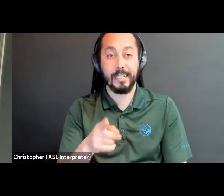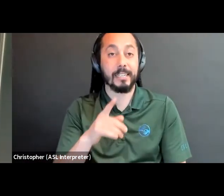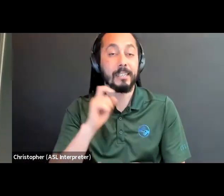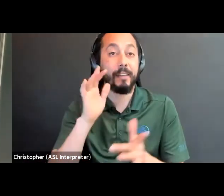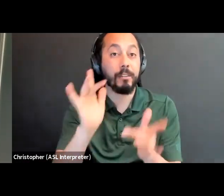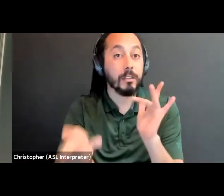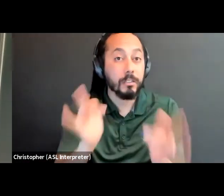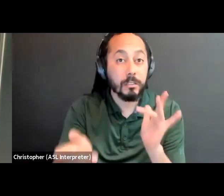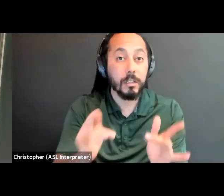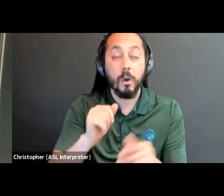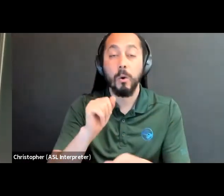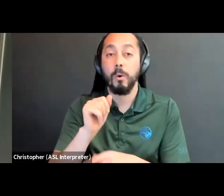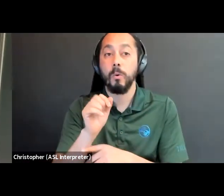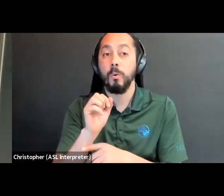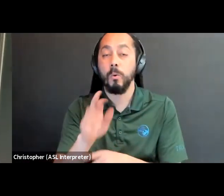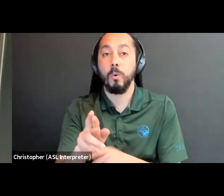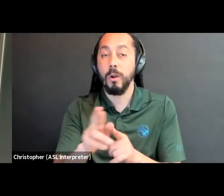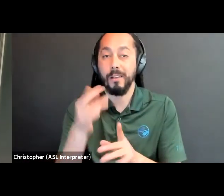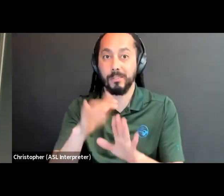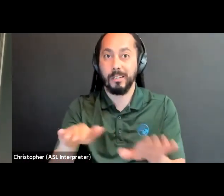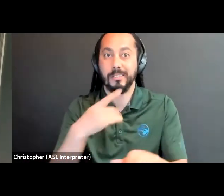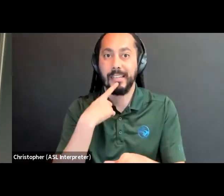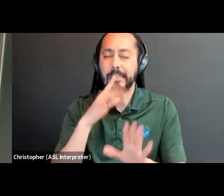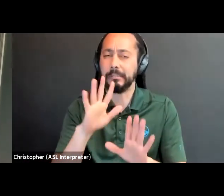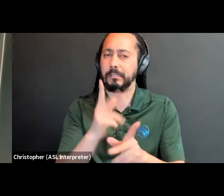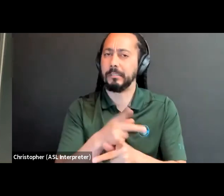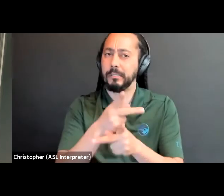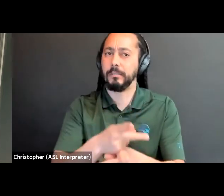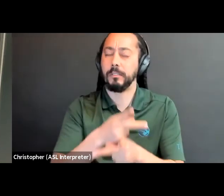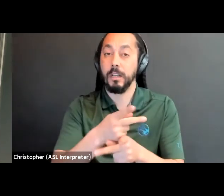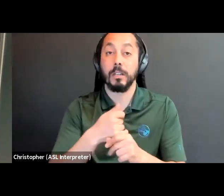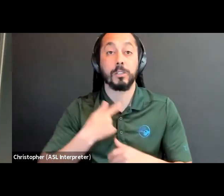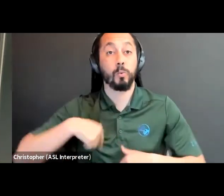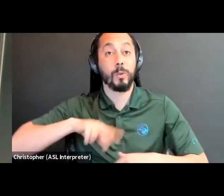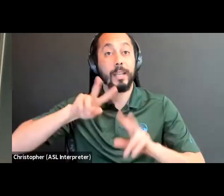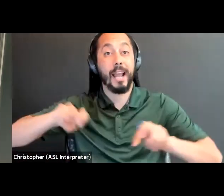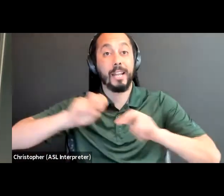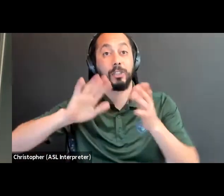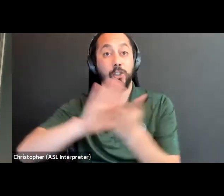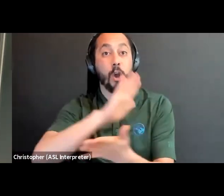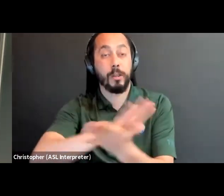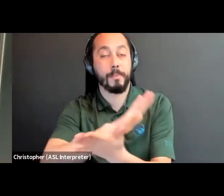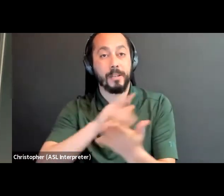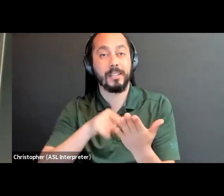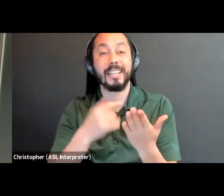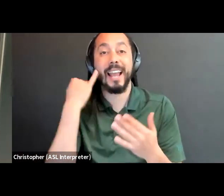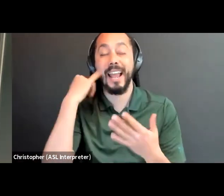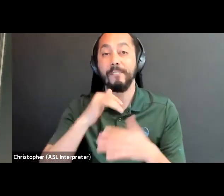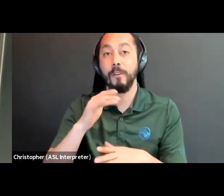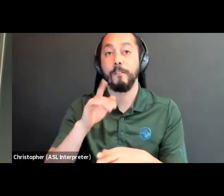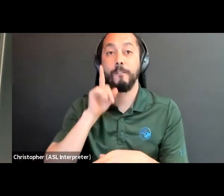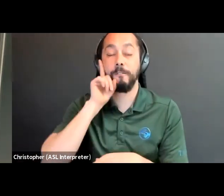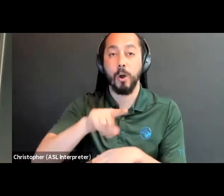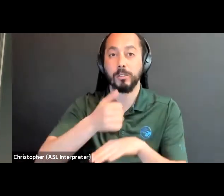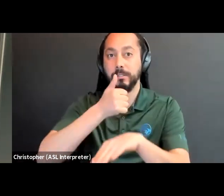the people we've met and the documents that we've analyzed actually claim that false allegation of domestic violence are a